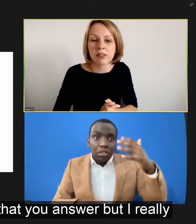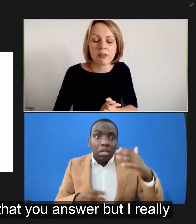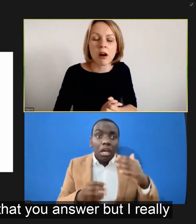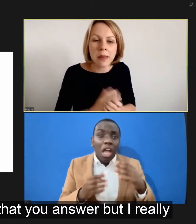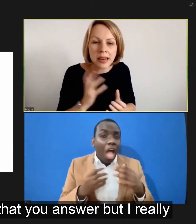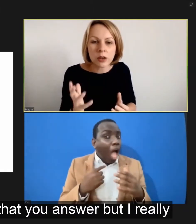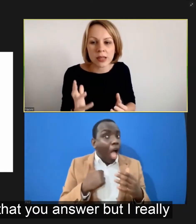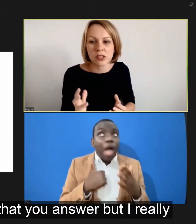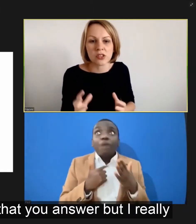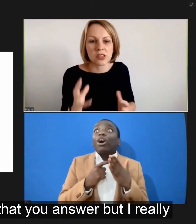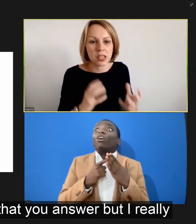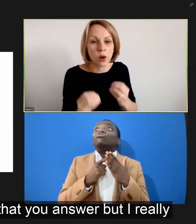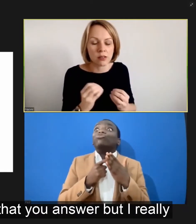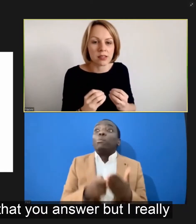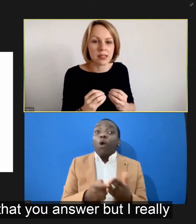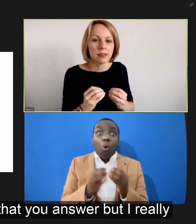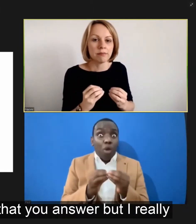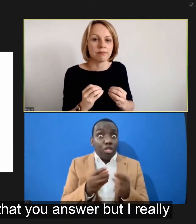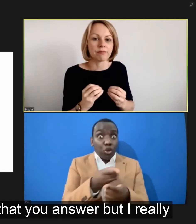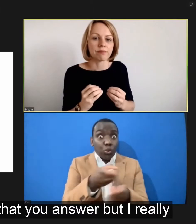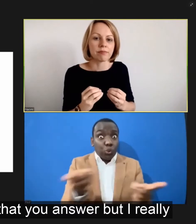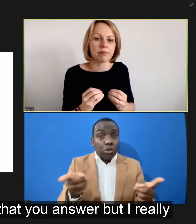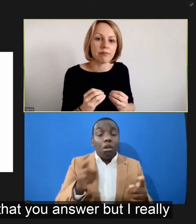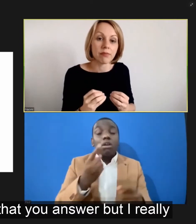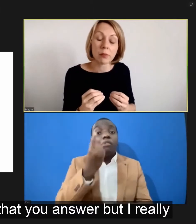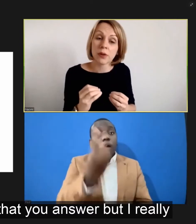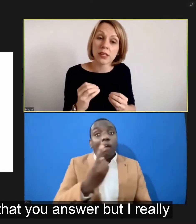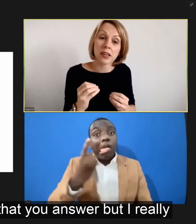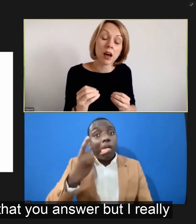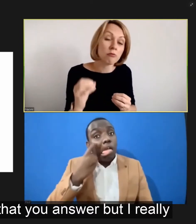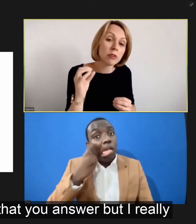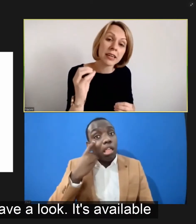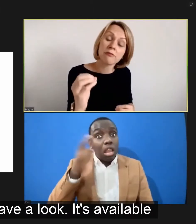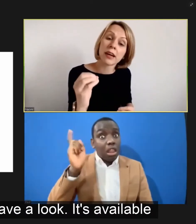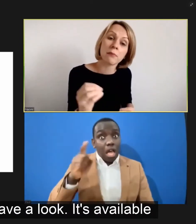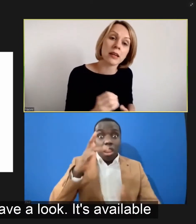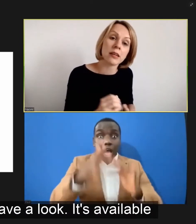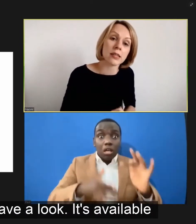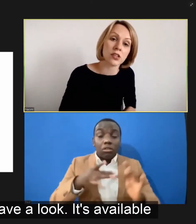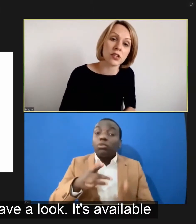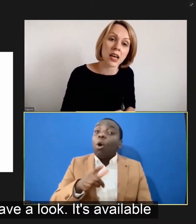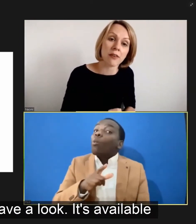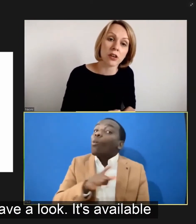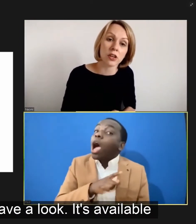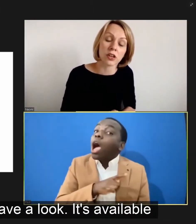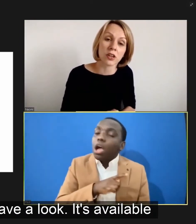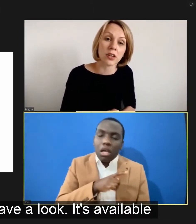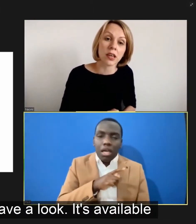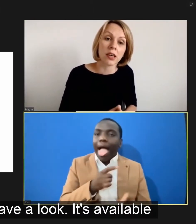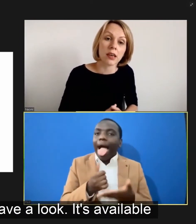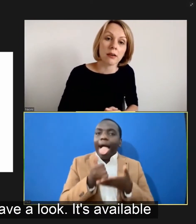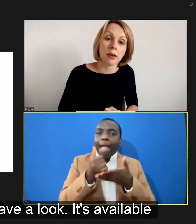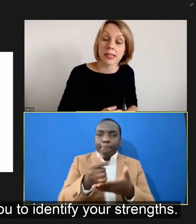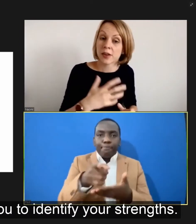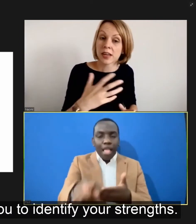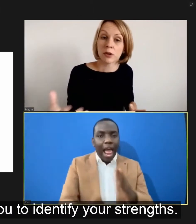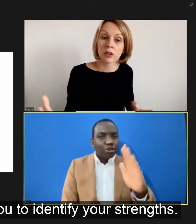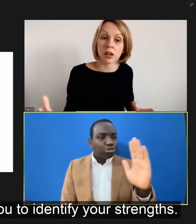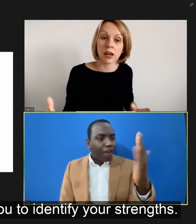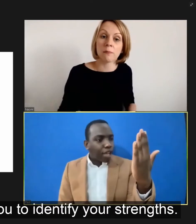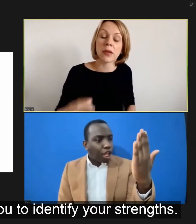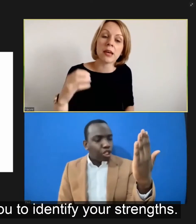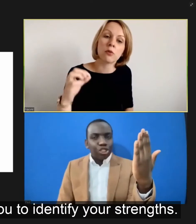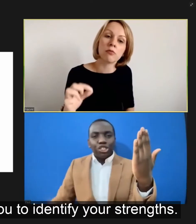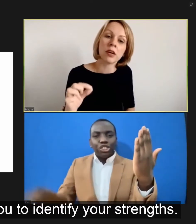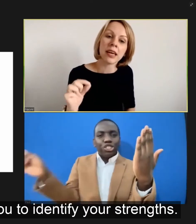There are many questions that you answer, but I really recommend it to you to have a look. It's available online,